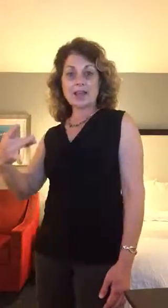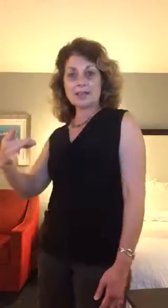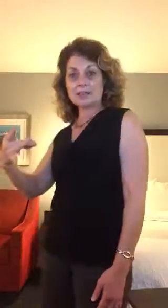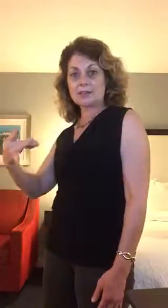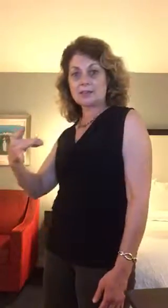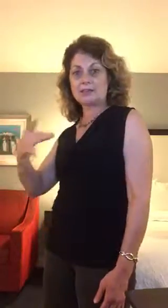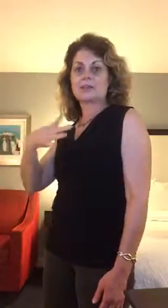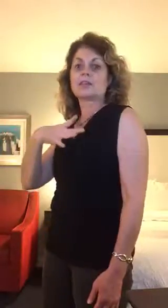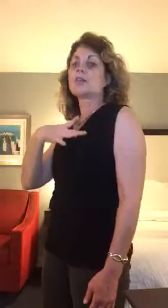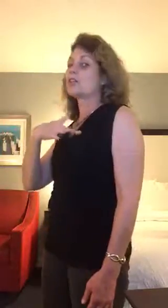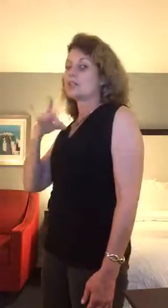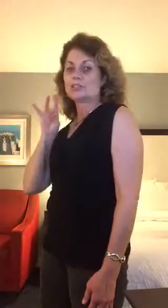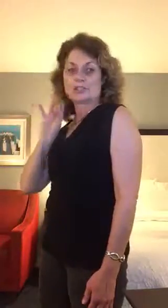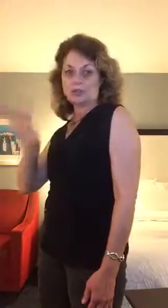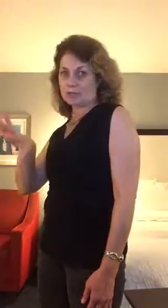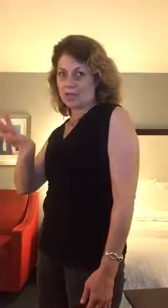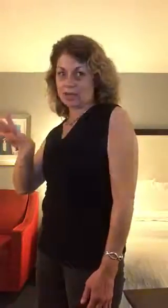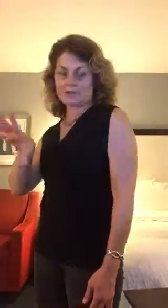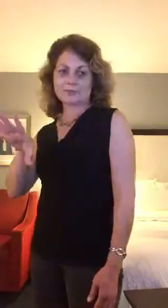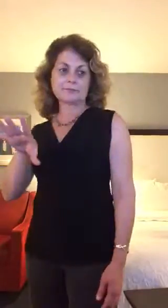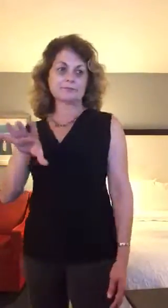Like, don't like.